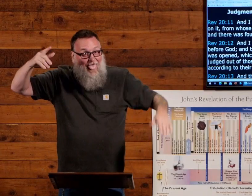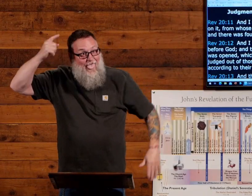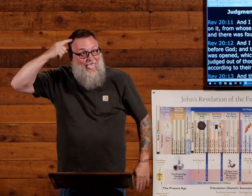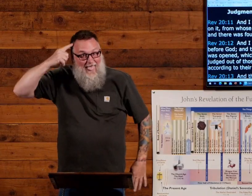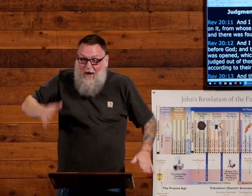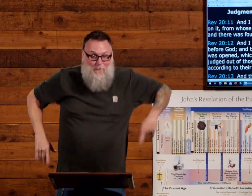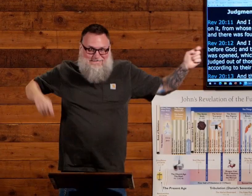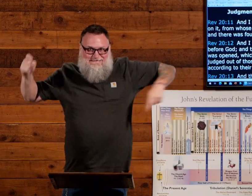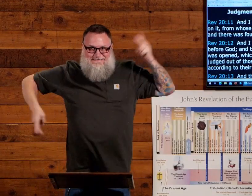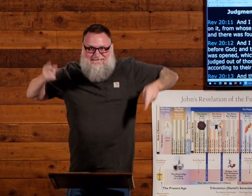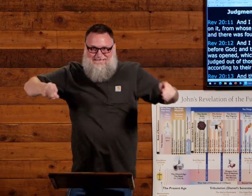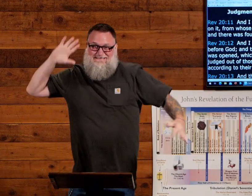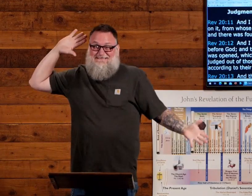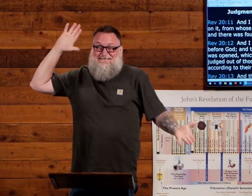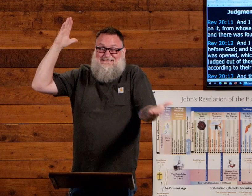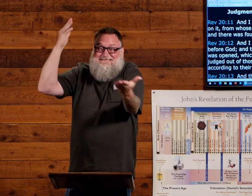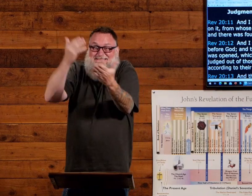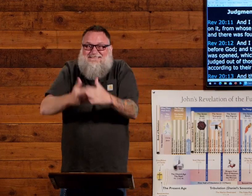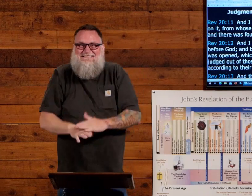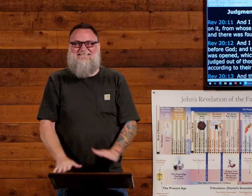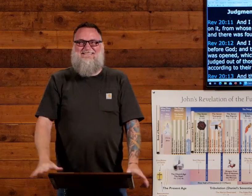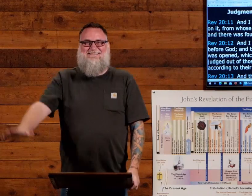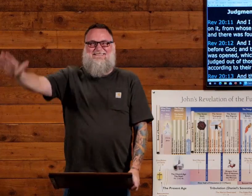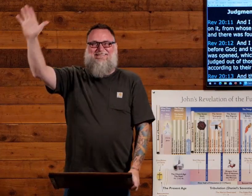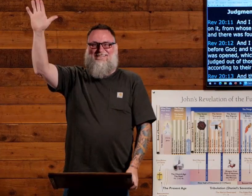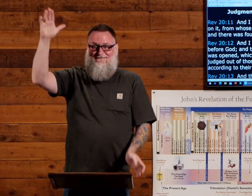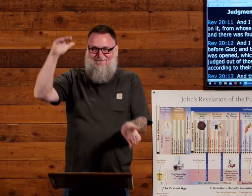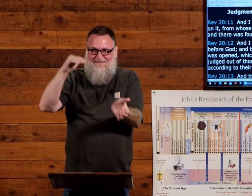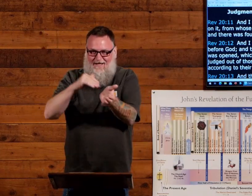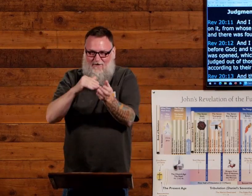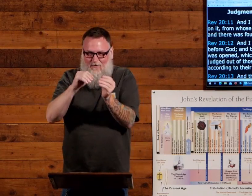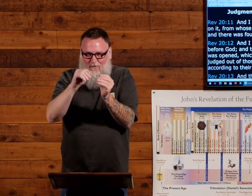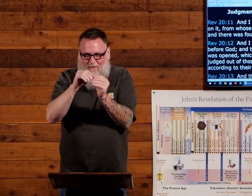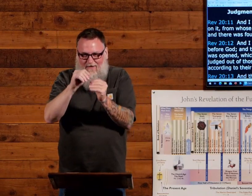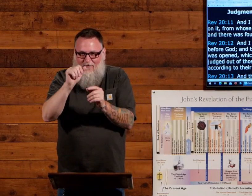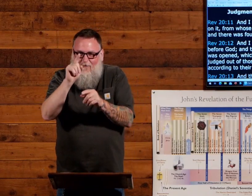I had forgot all about it. Took off.